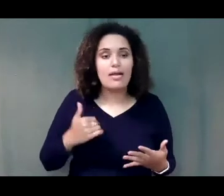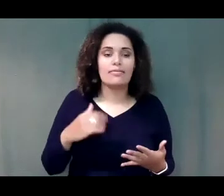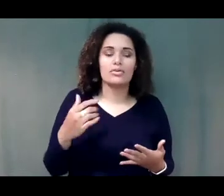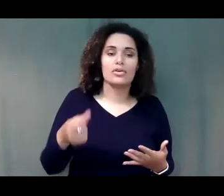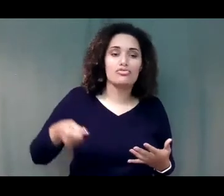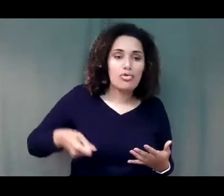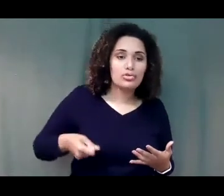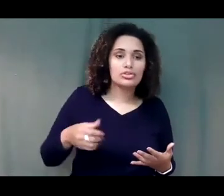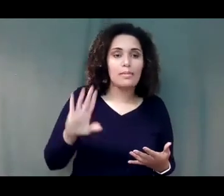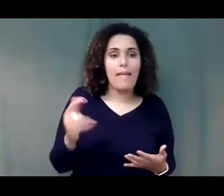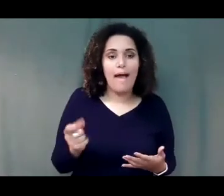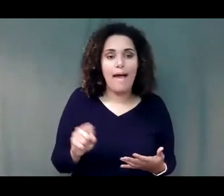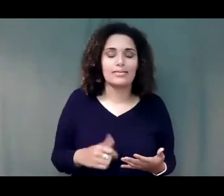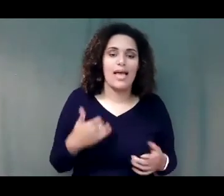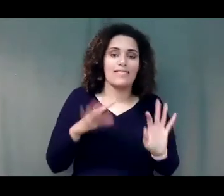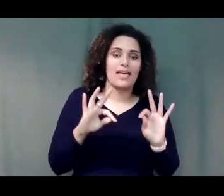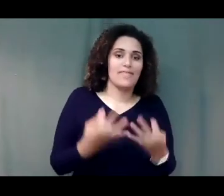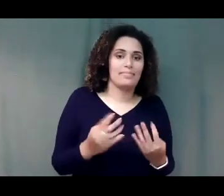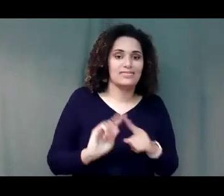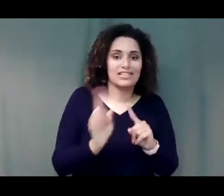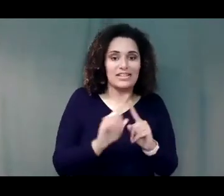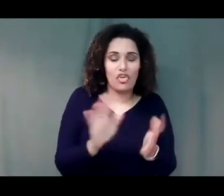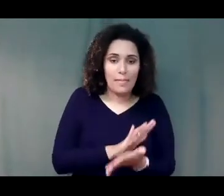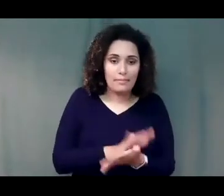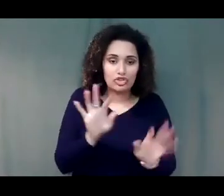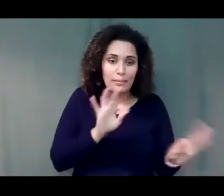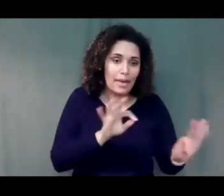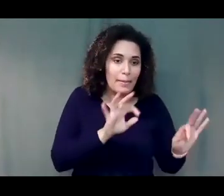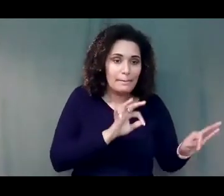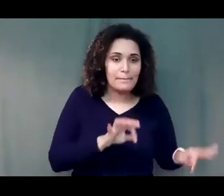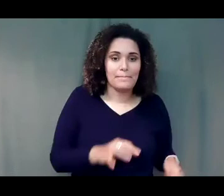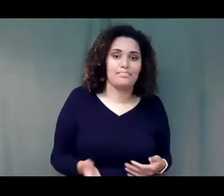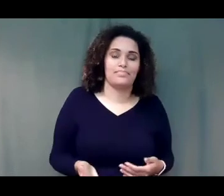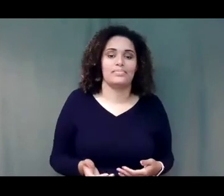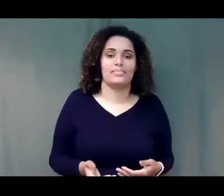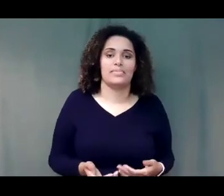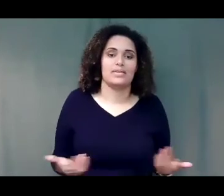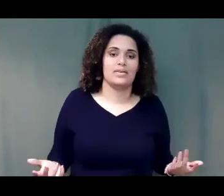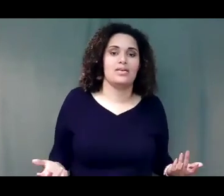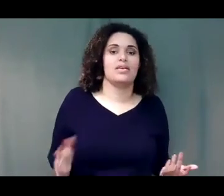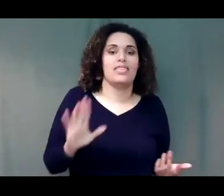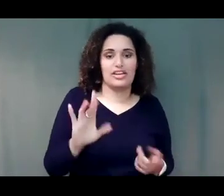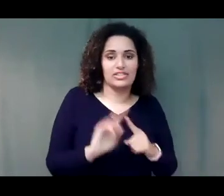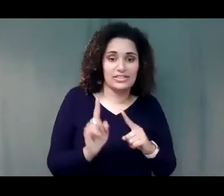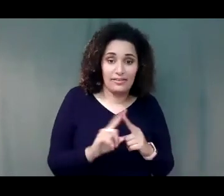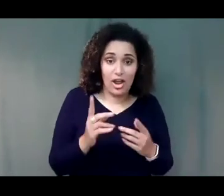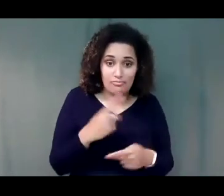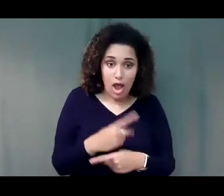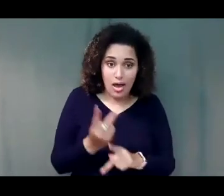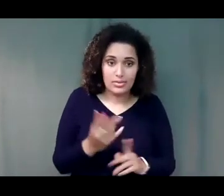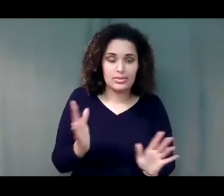And so they had this kind of family of papers, and you could choose kind of their different products to get the